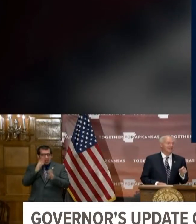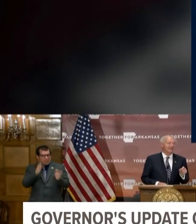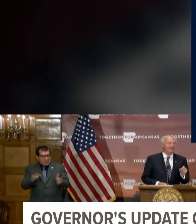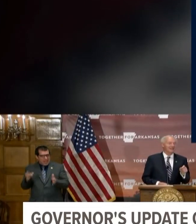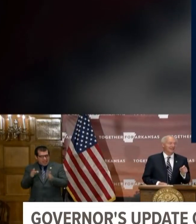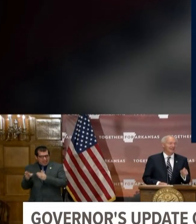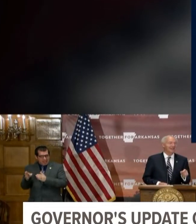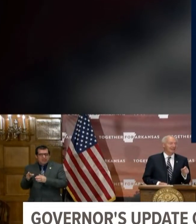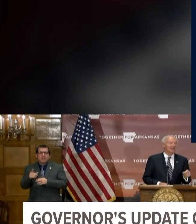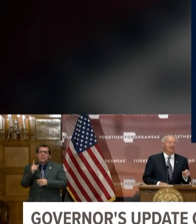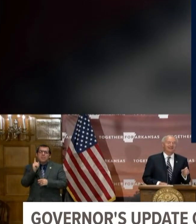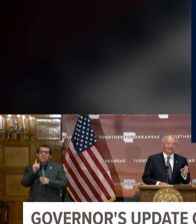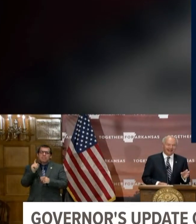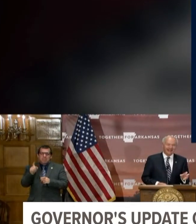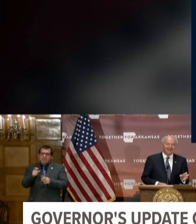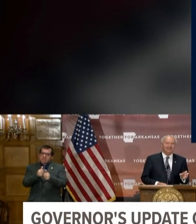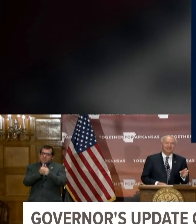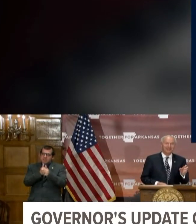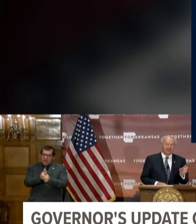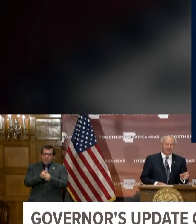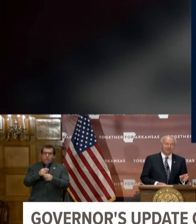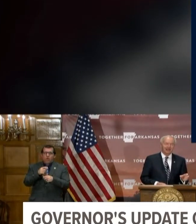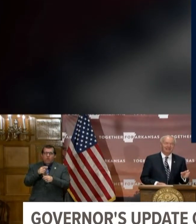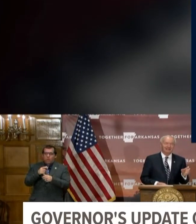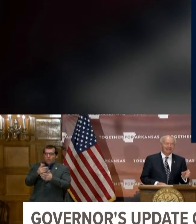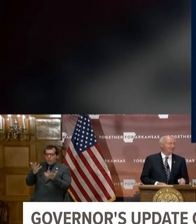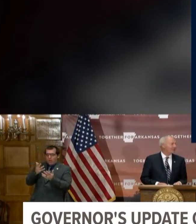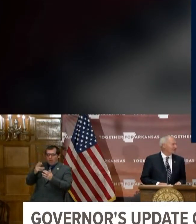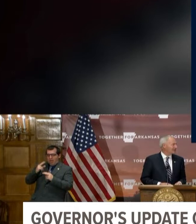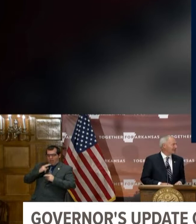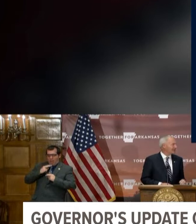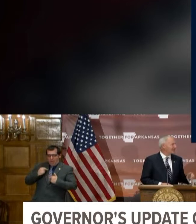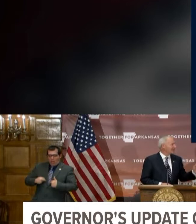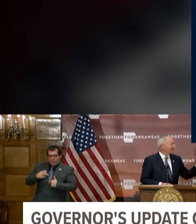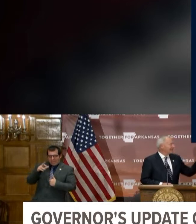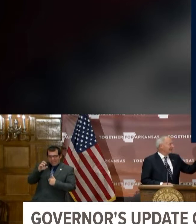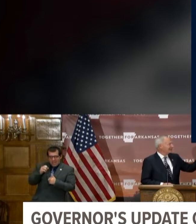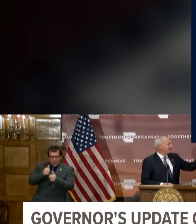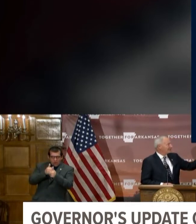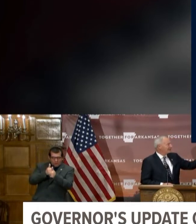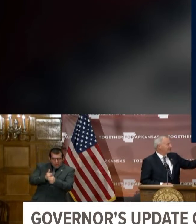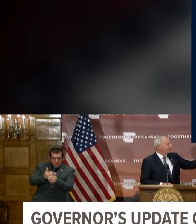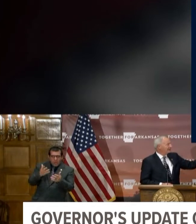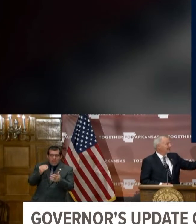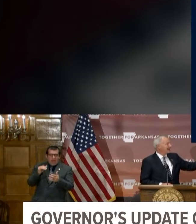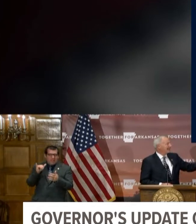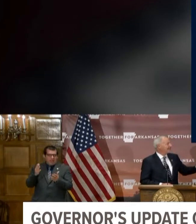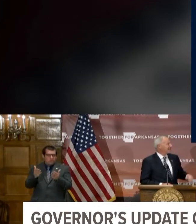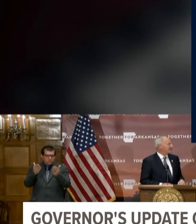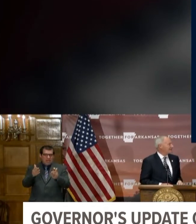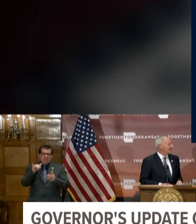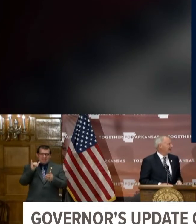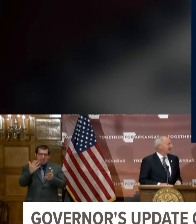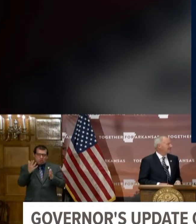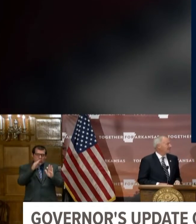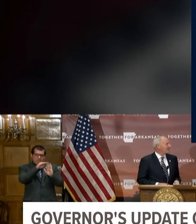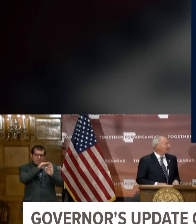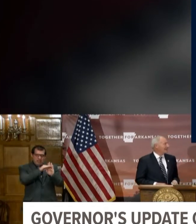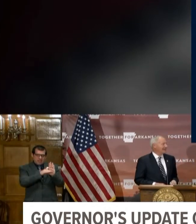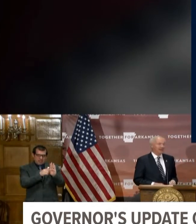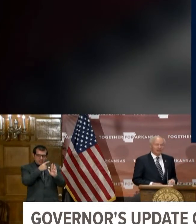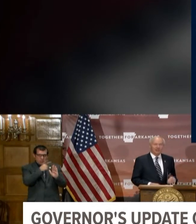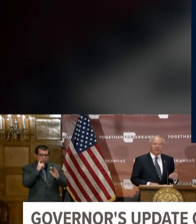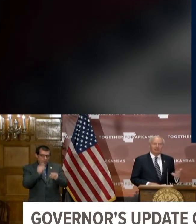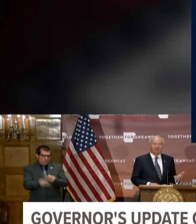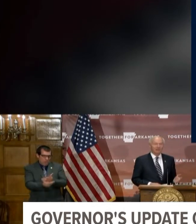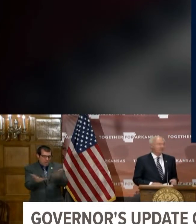appropriate healthcare guidance and doing the right thing as you suggested. And so this will be a guidance that's put out,